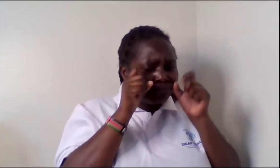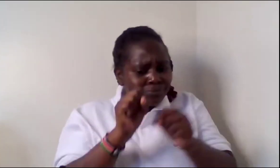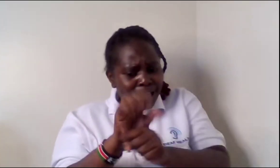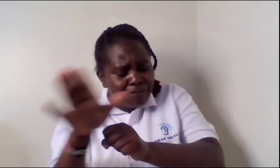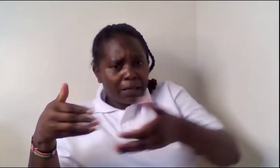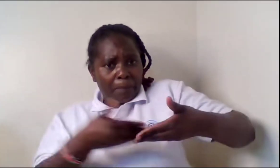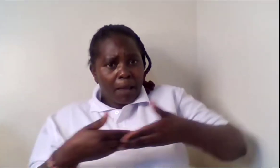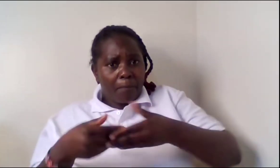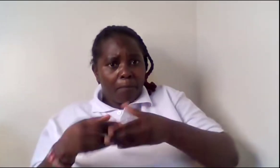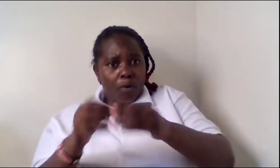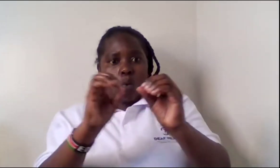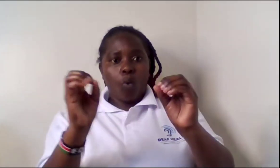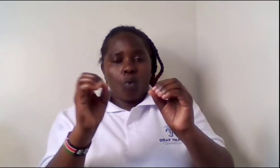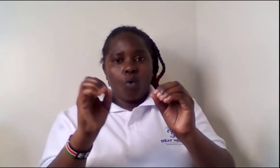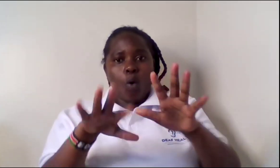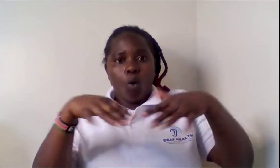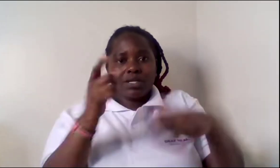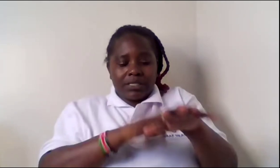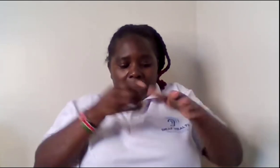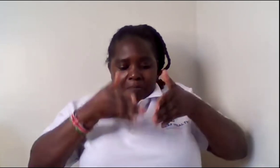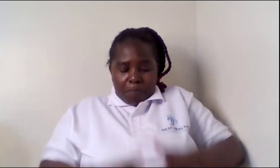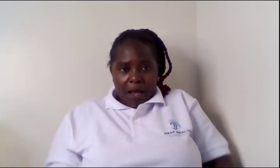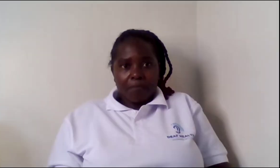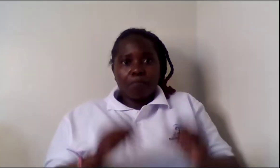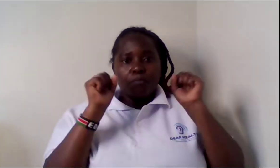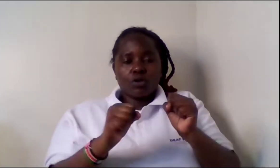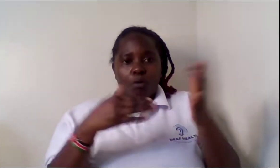or during delivery or during breastfeeding.